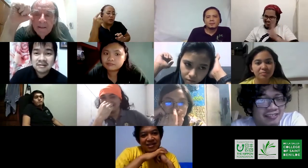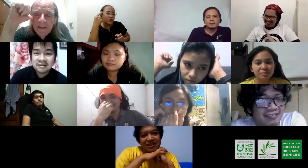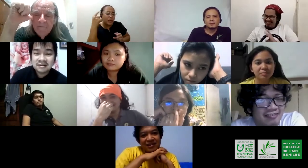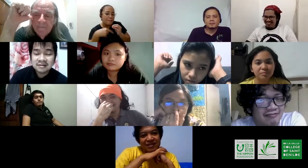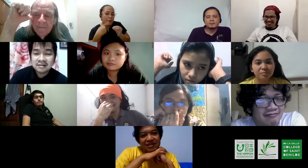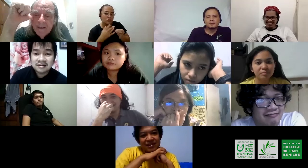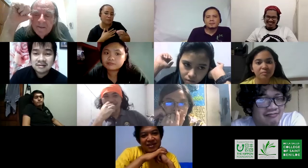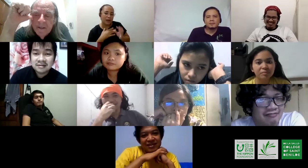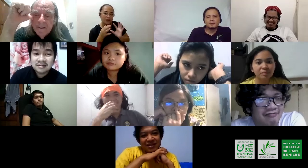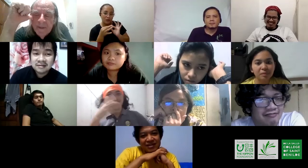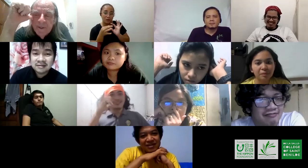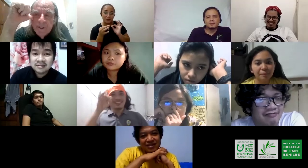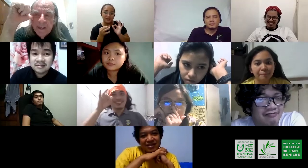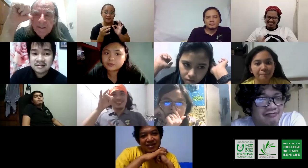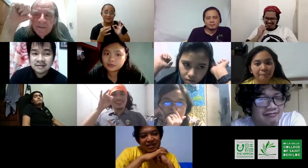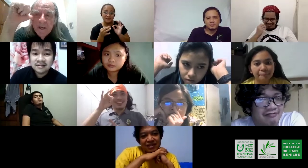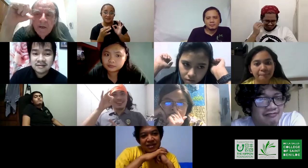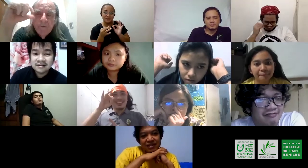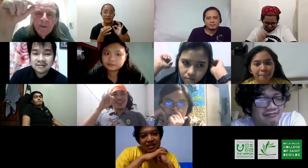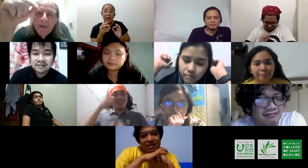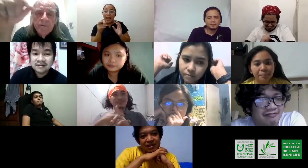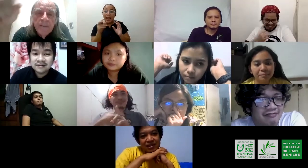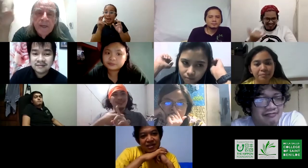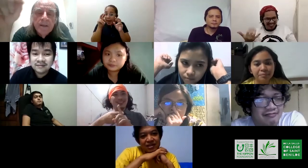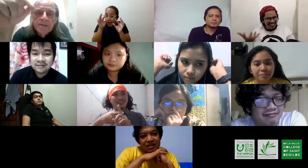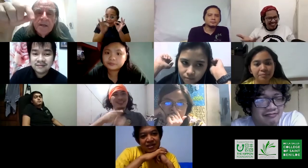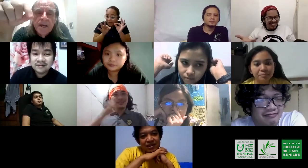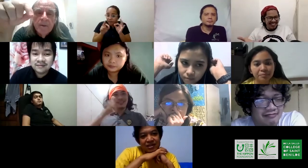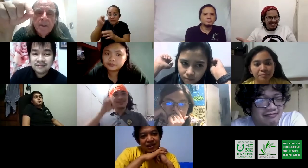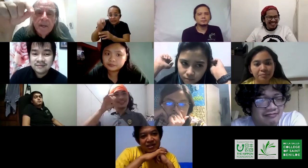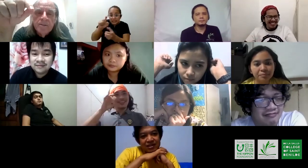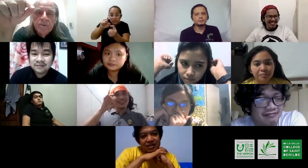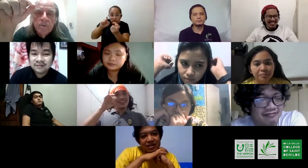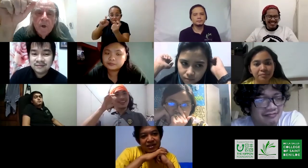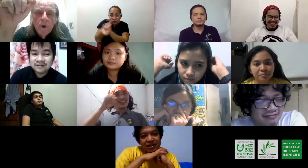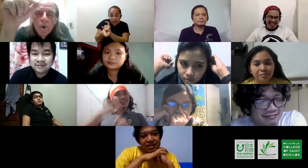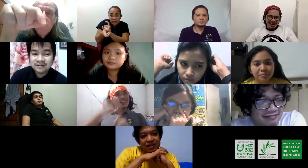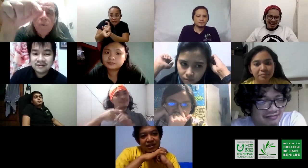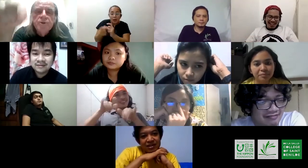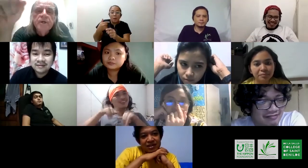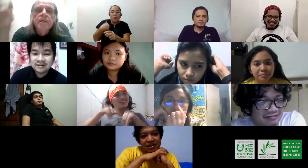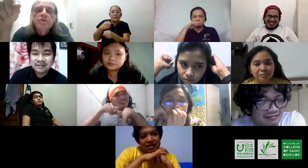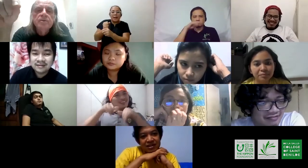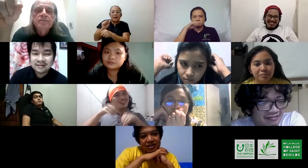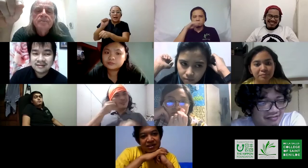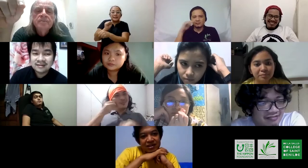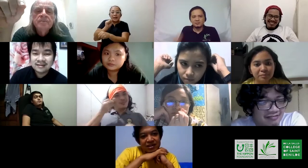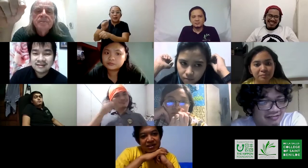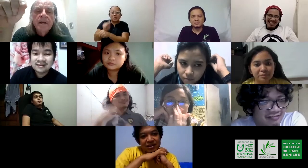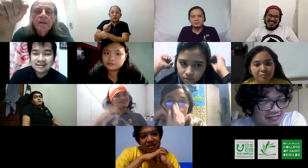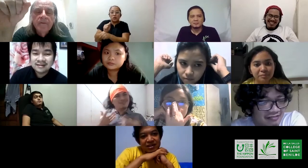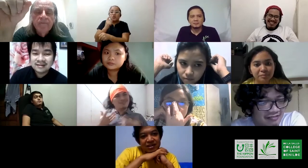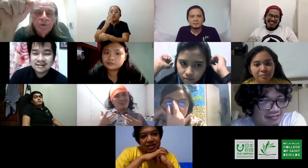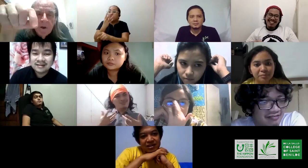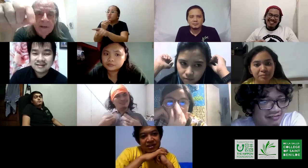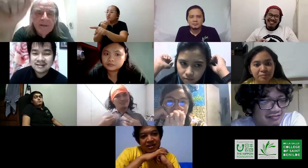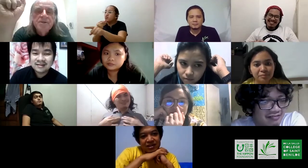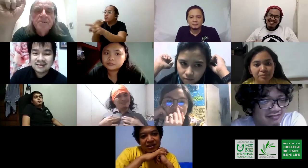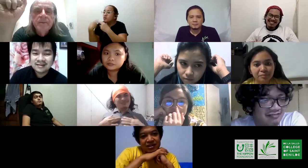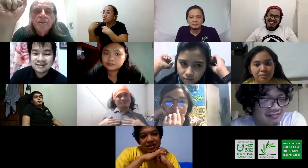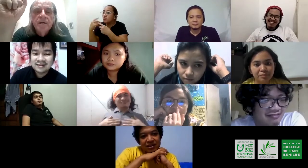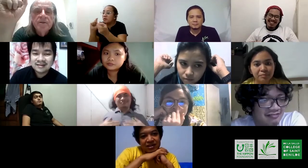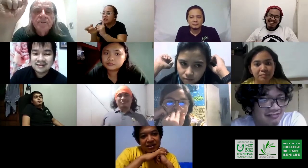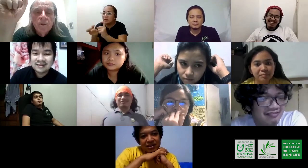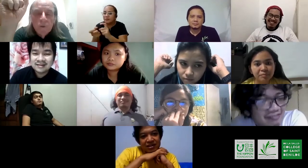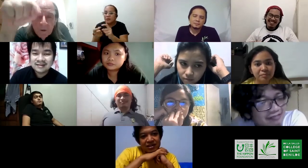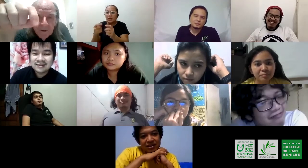And then if things need to be changed, we need to make an assignment as to who will change. Like if a drawing needs